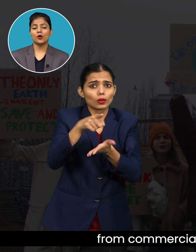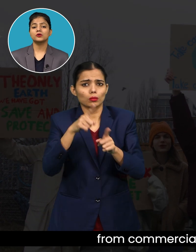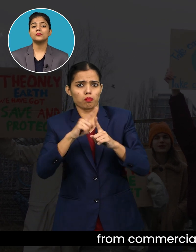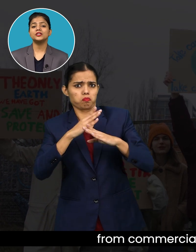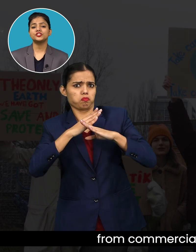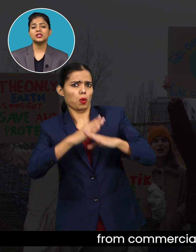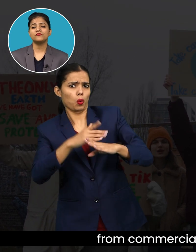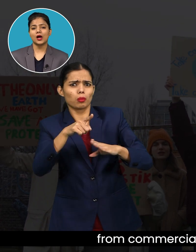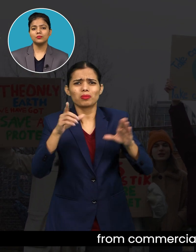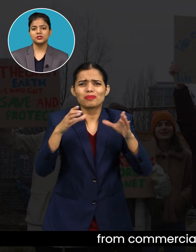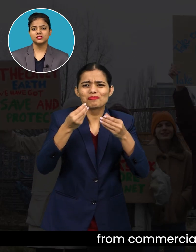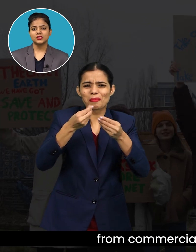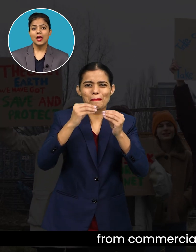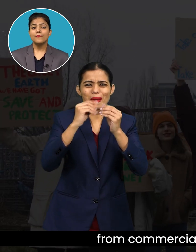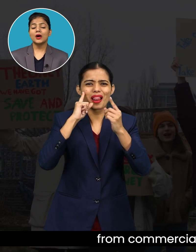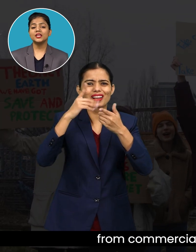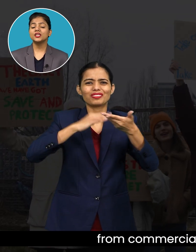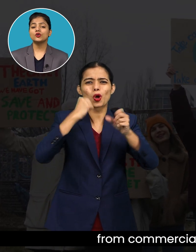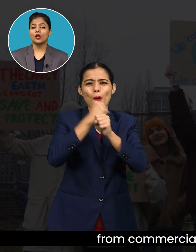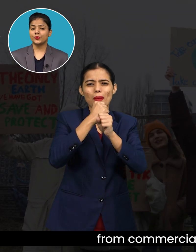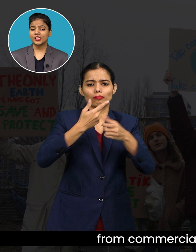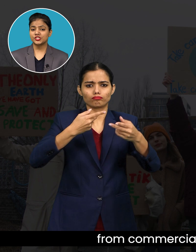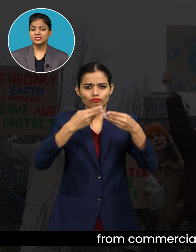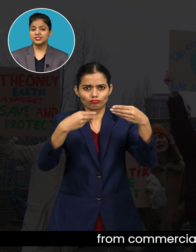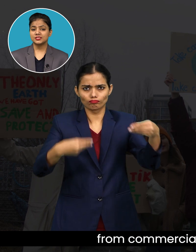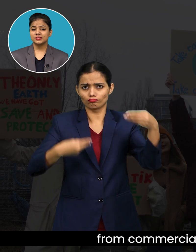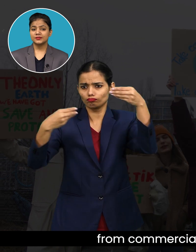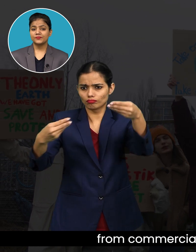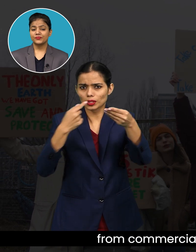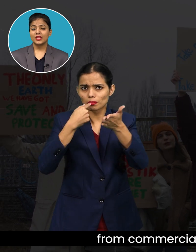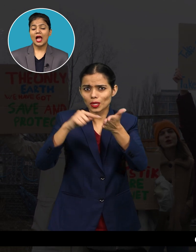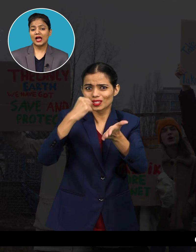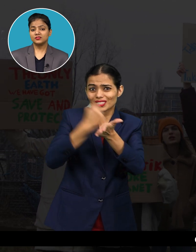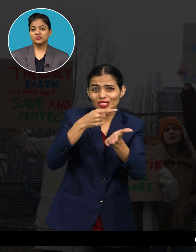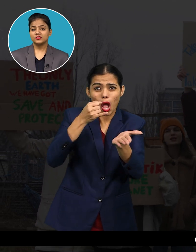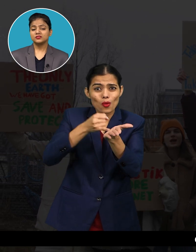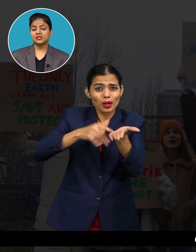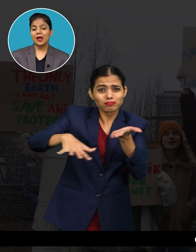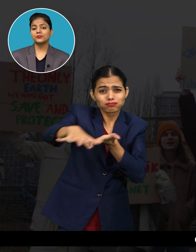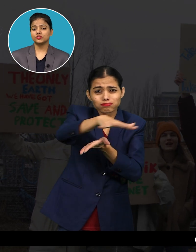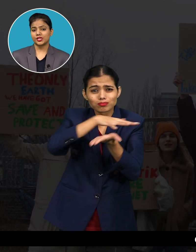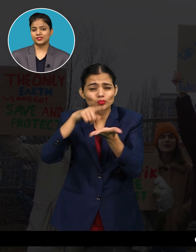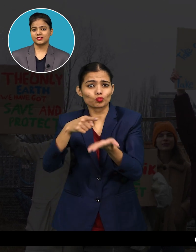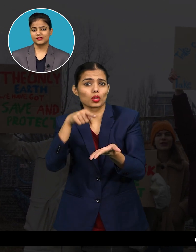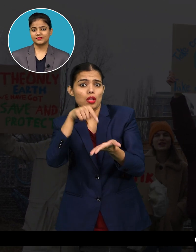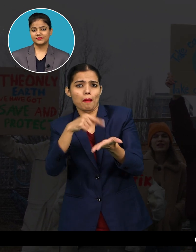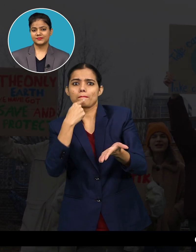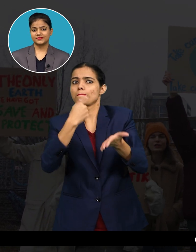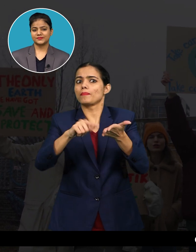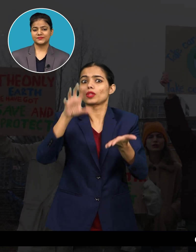threats from commercial farmers, mining corporations, and dam